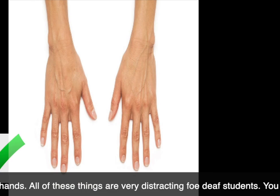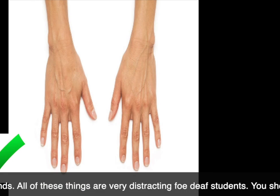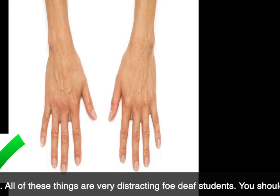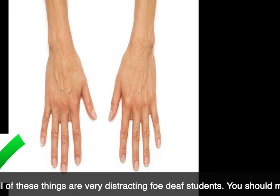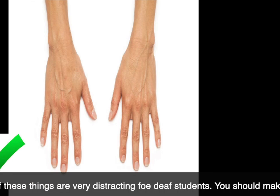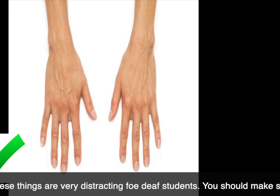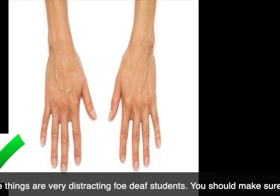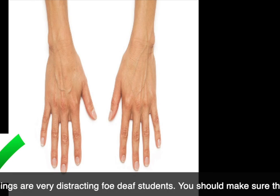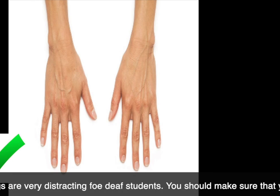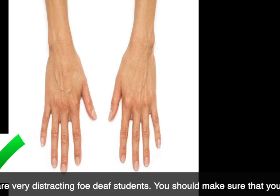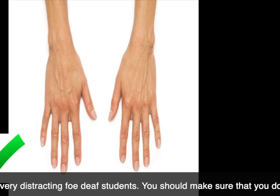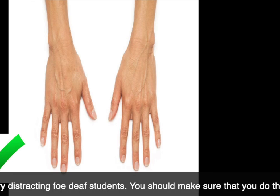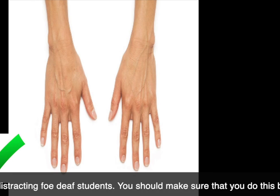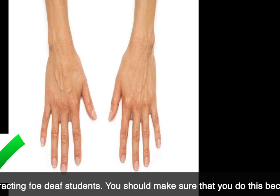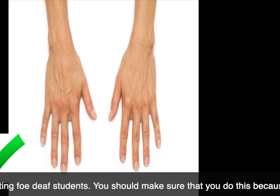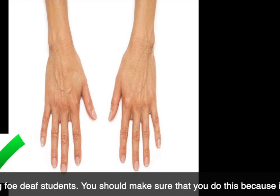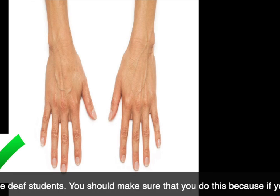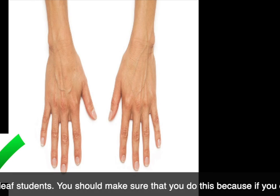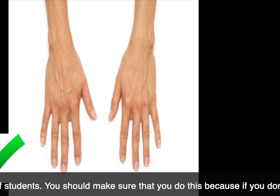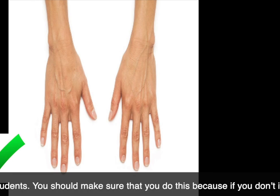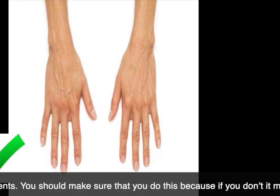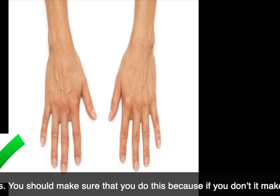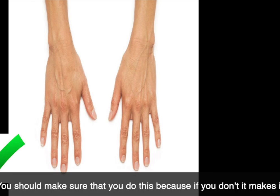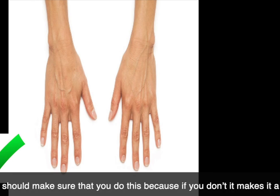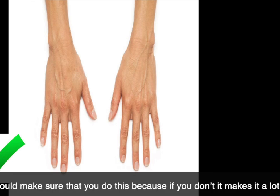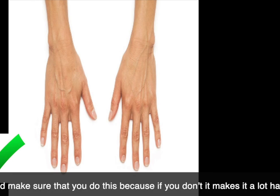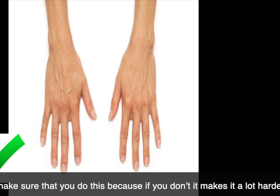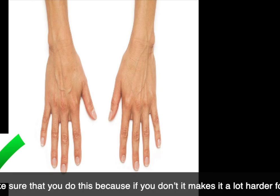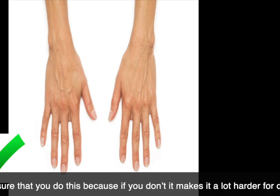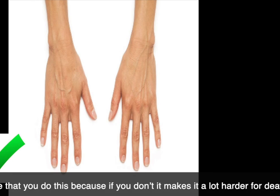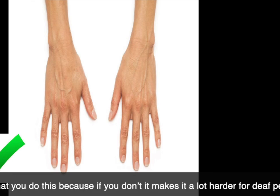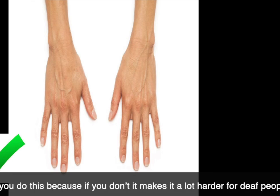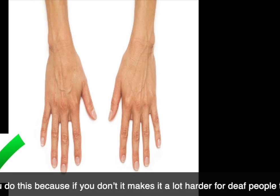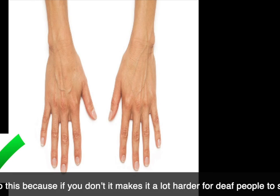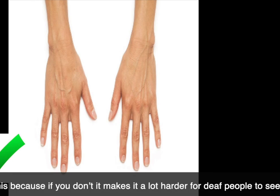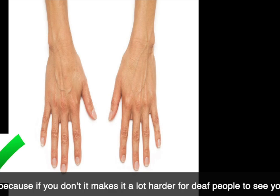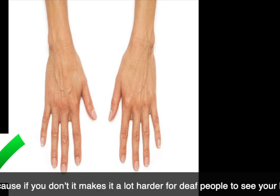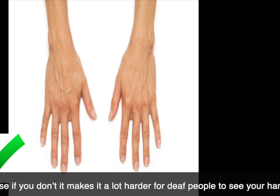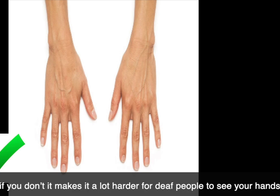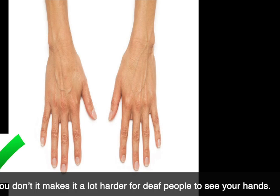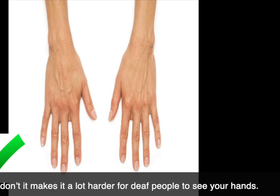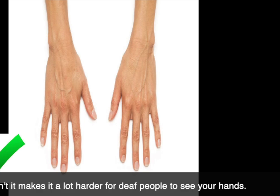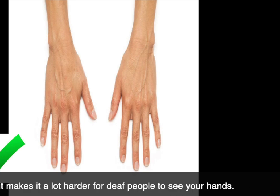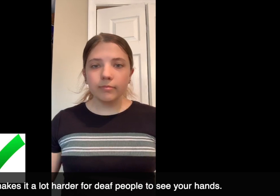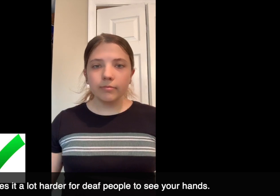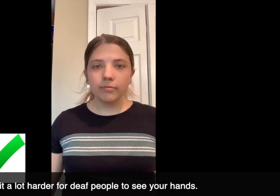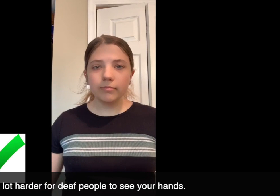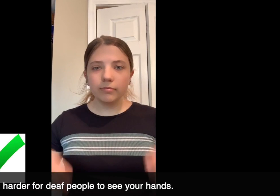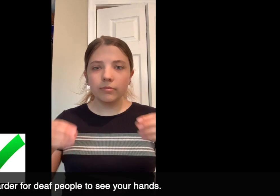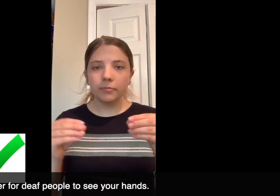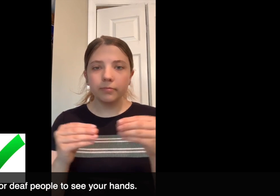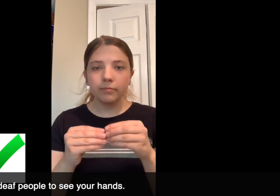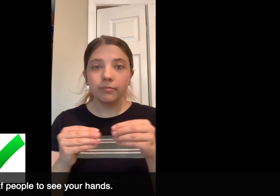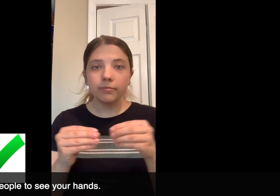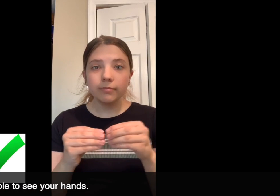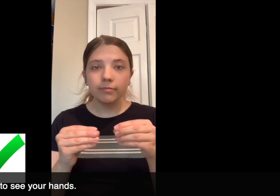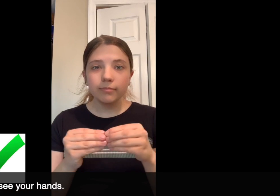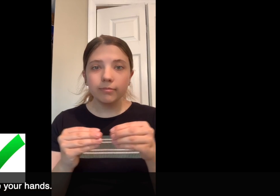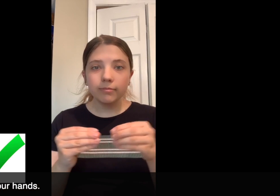deaf students. You should make sure that you do this because if you don't, it makes it a lot harder for